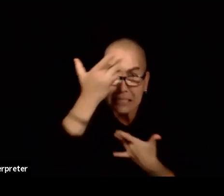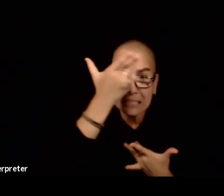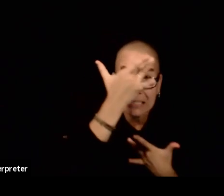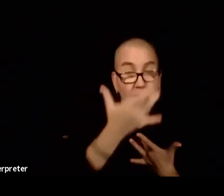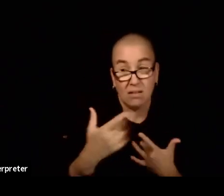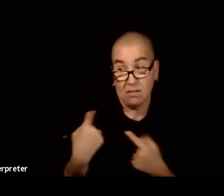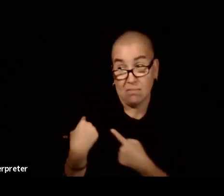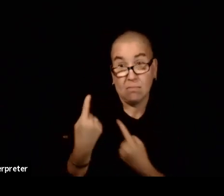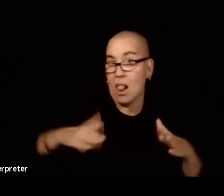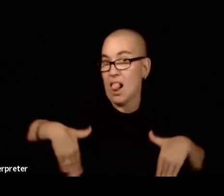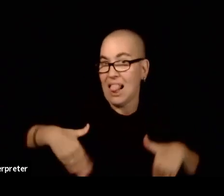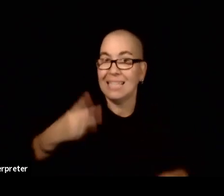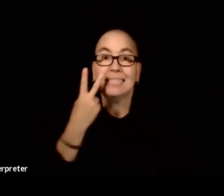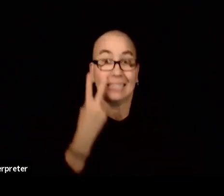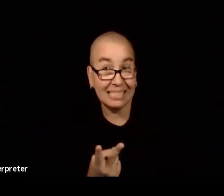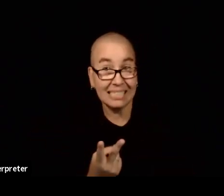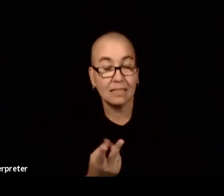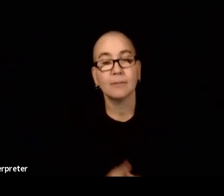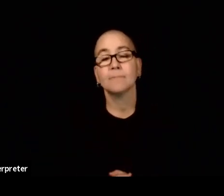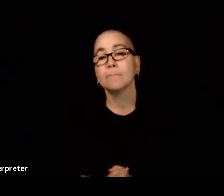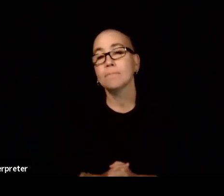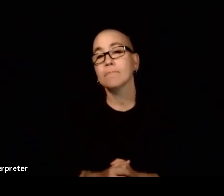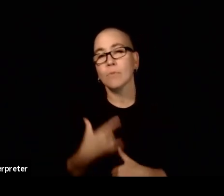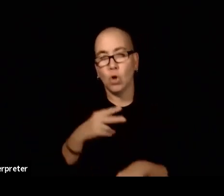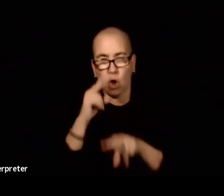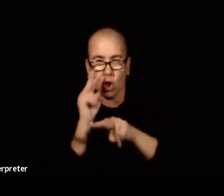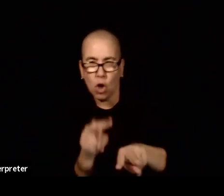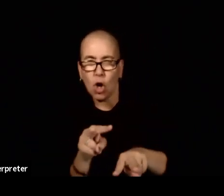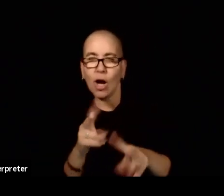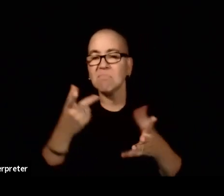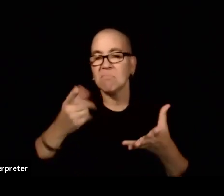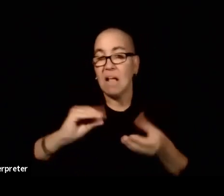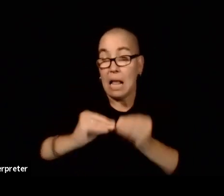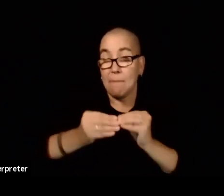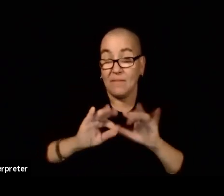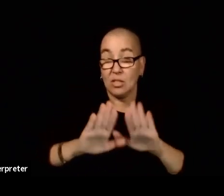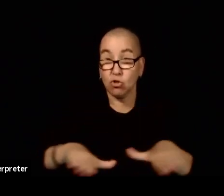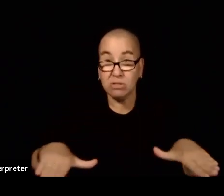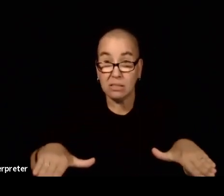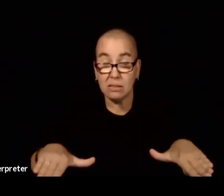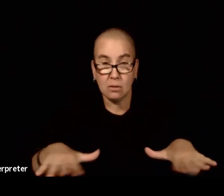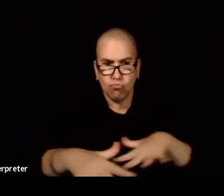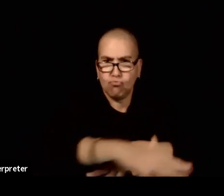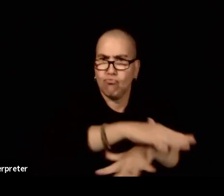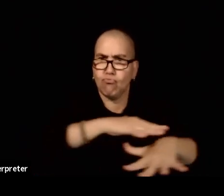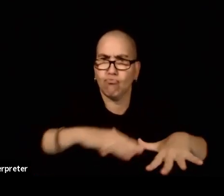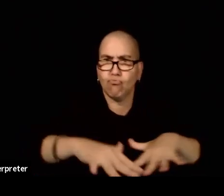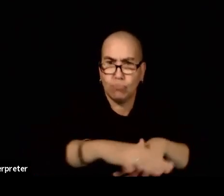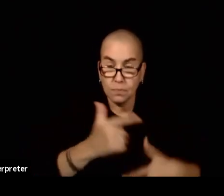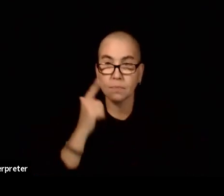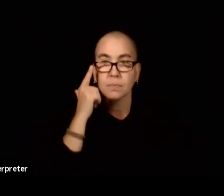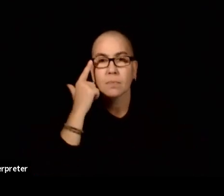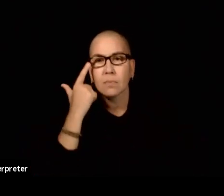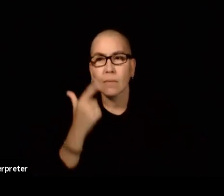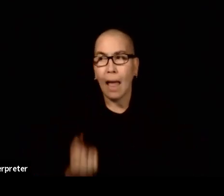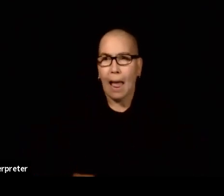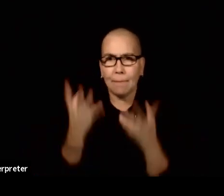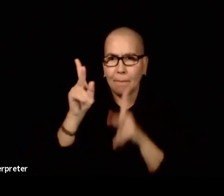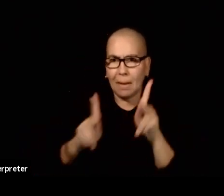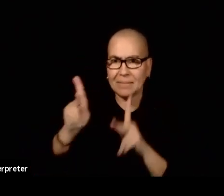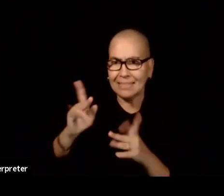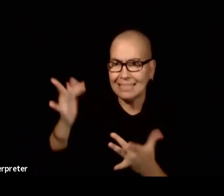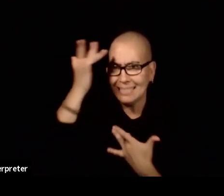of children who have been served by these settings, and we look at the number of cases we've seen, and this is estimates because we don't have the exact